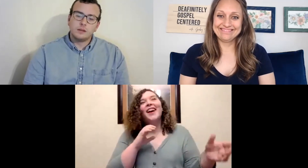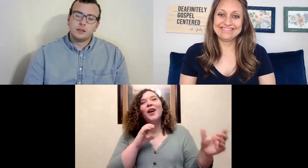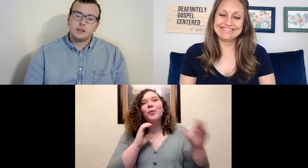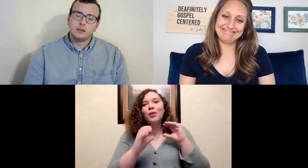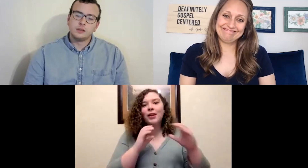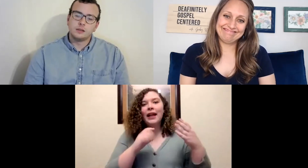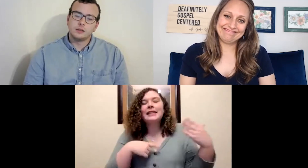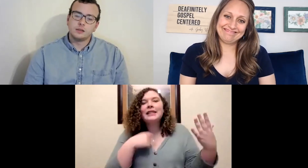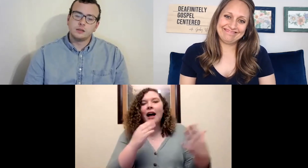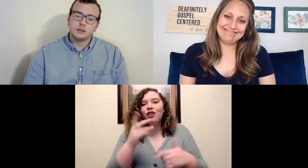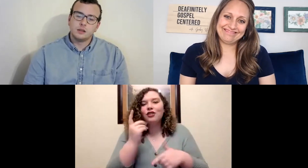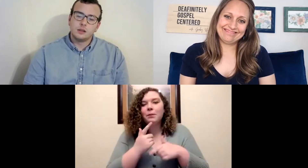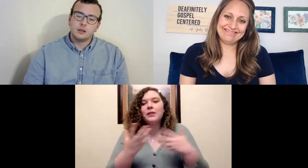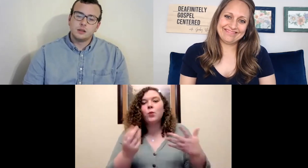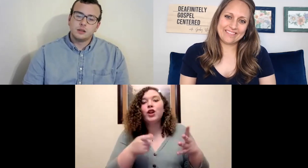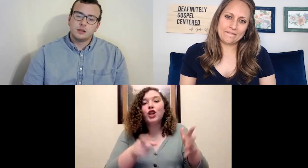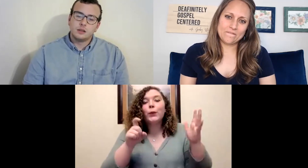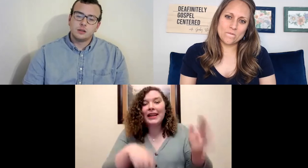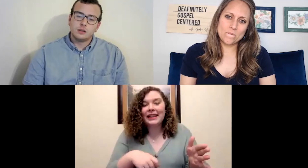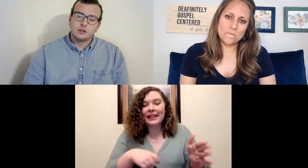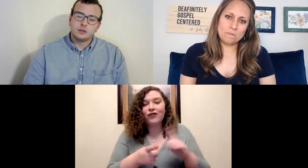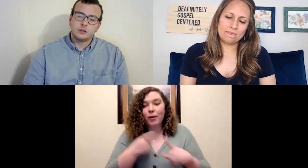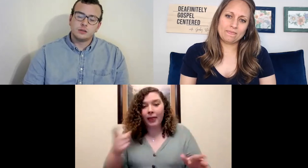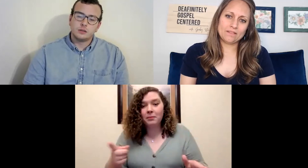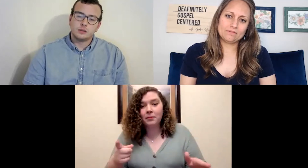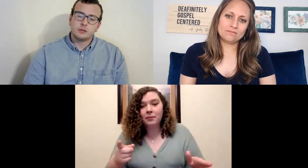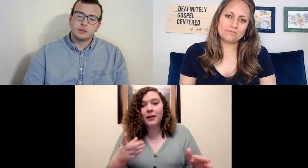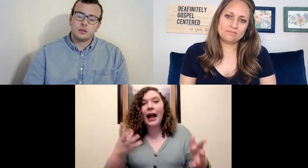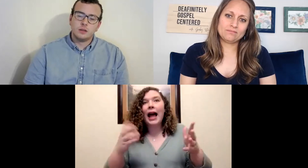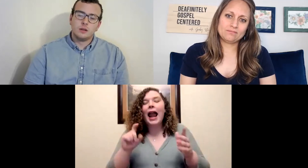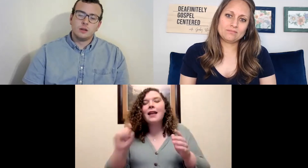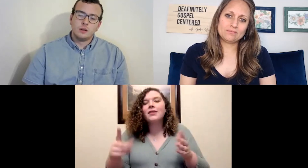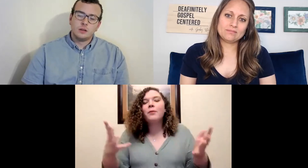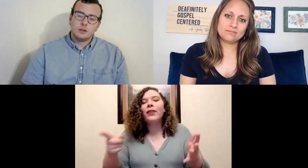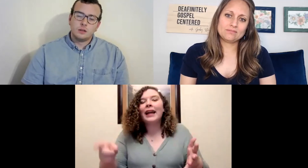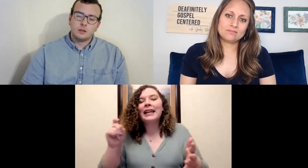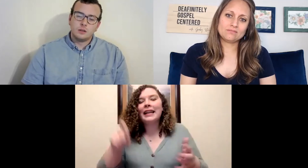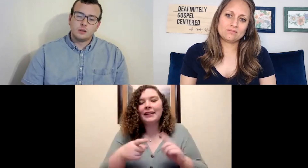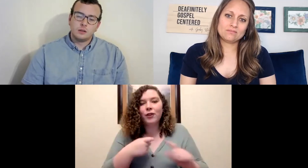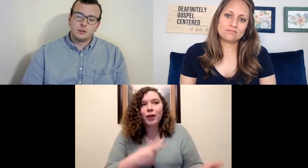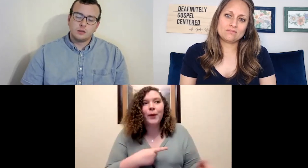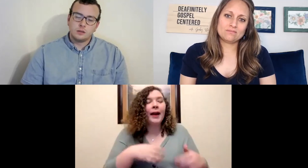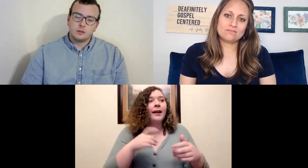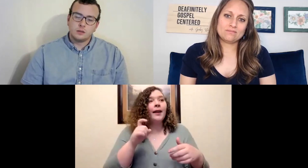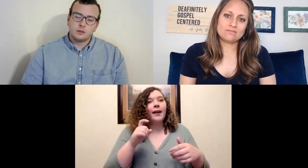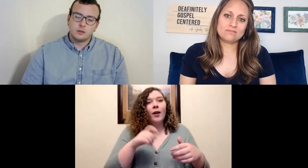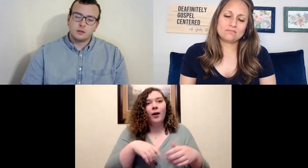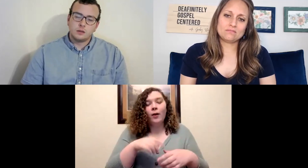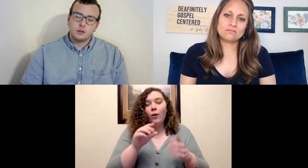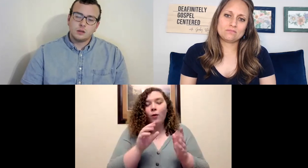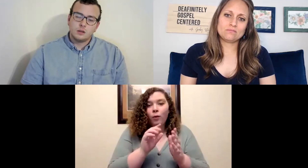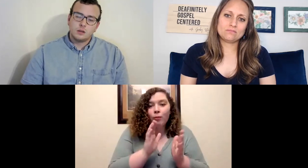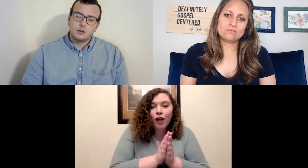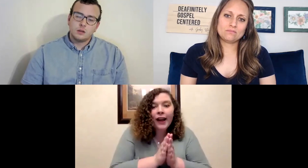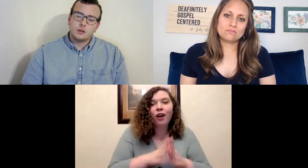daily. Right, yeah. Communicate. Tell your sibling what you need from them, and ask them what they need